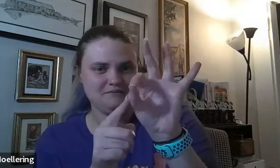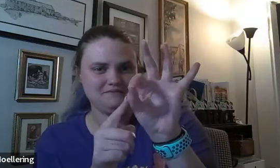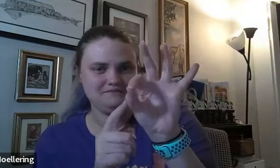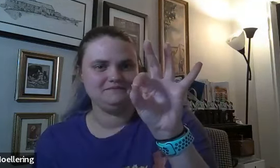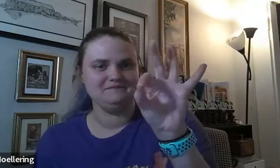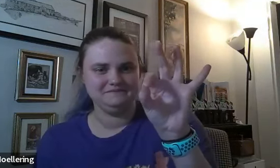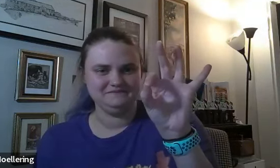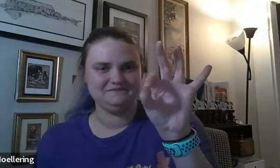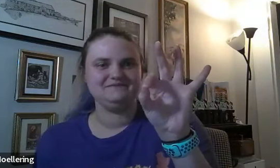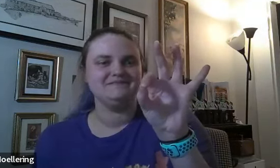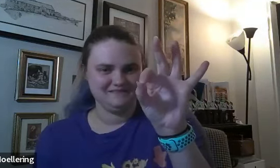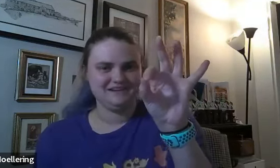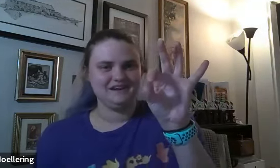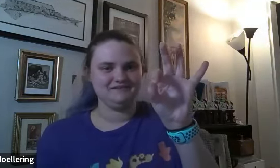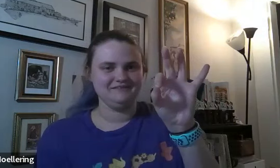thumb. There you go.